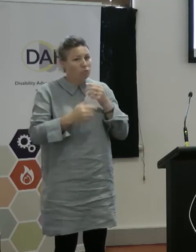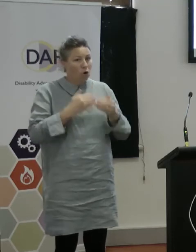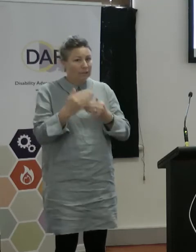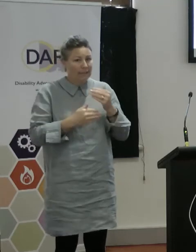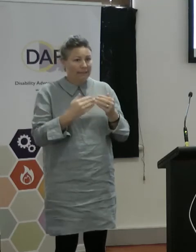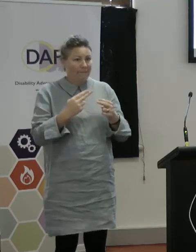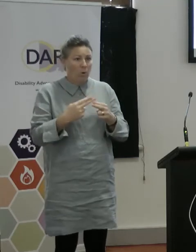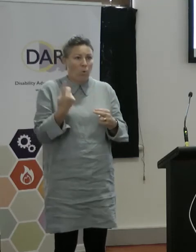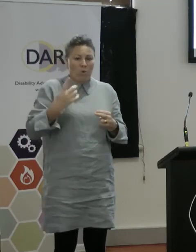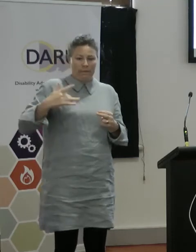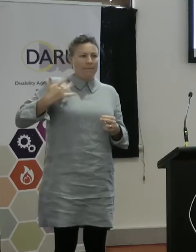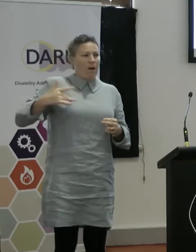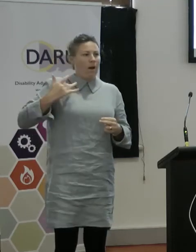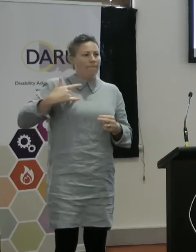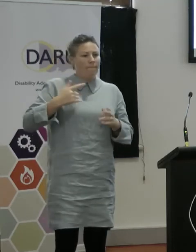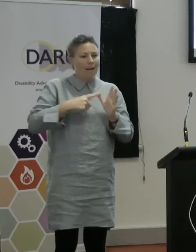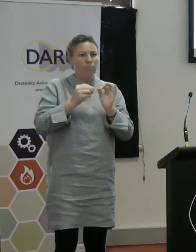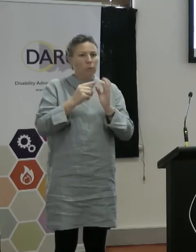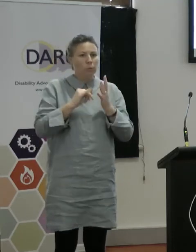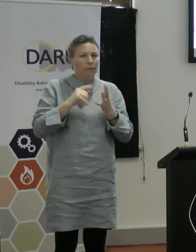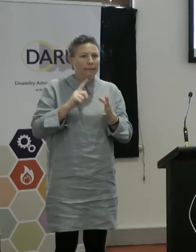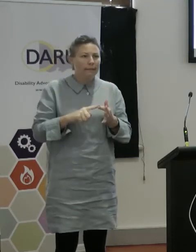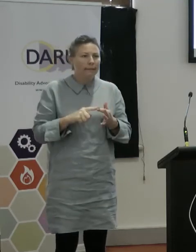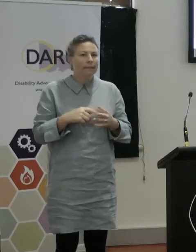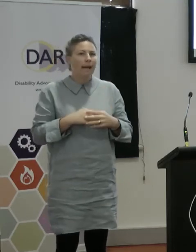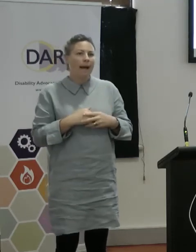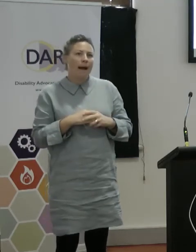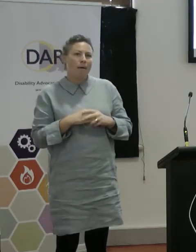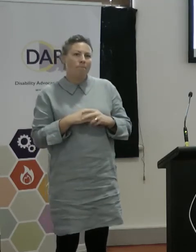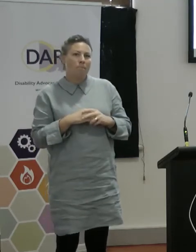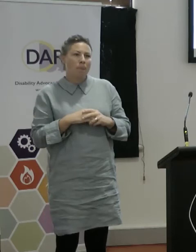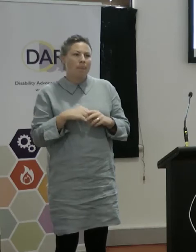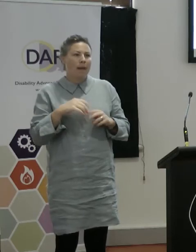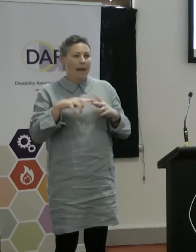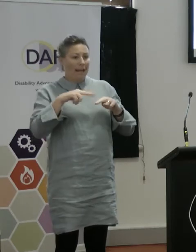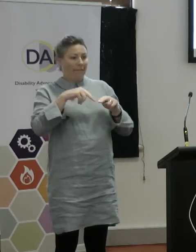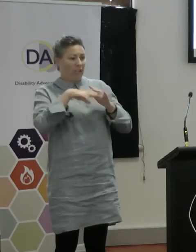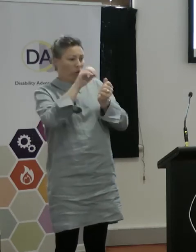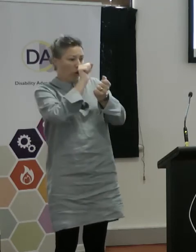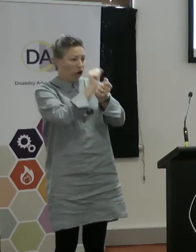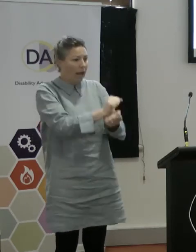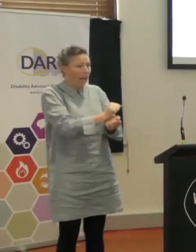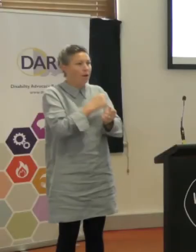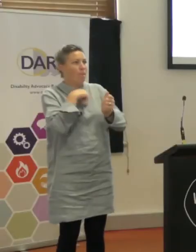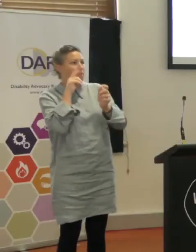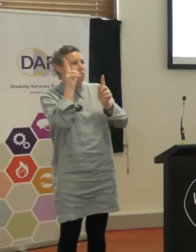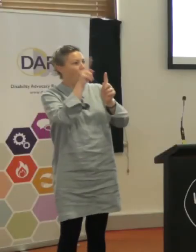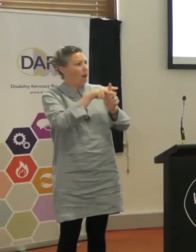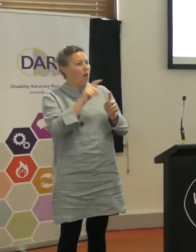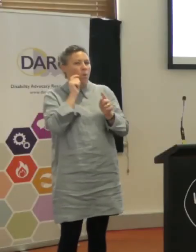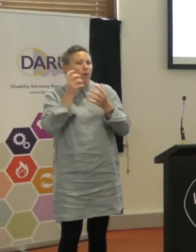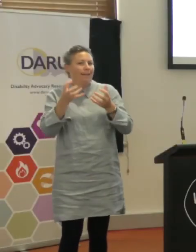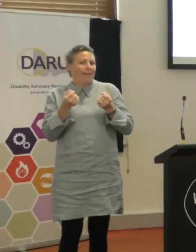any survivor, and I don't think you'd have the same support in jail as you would